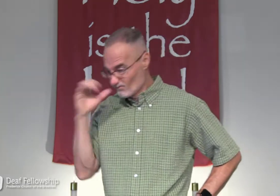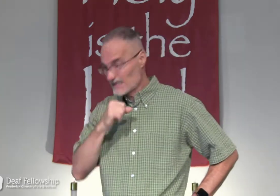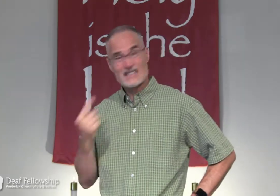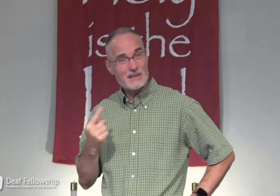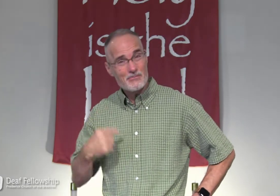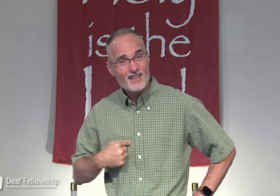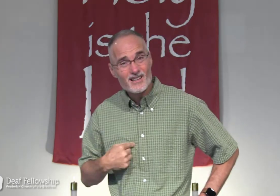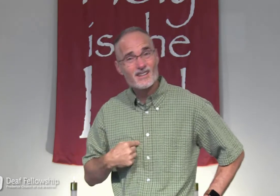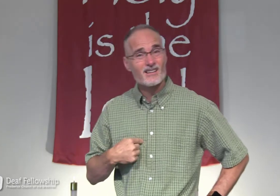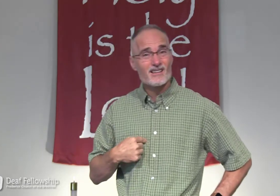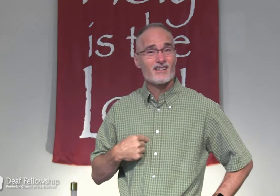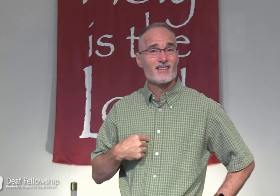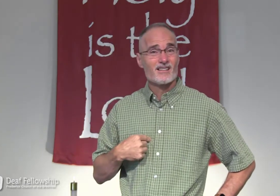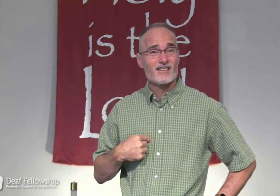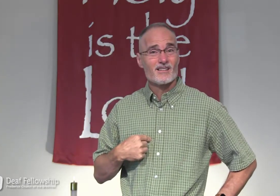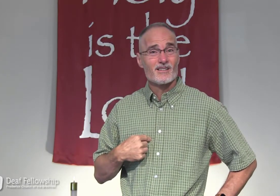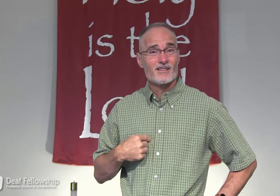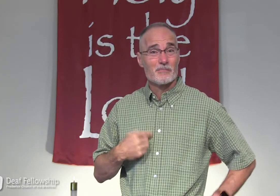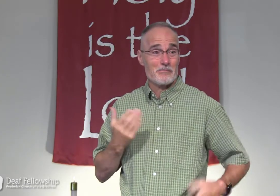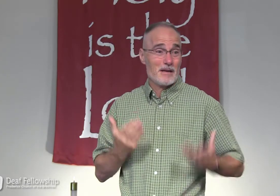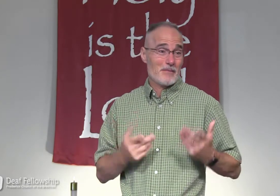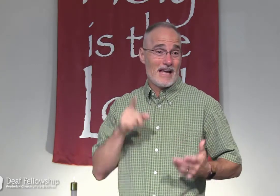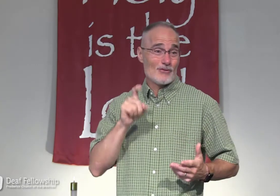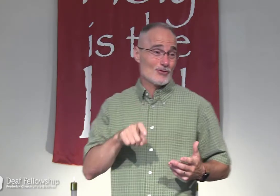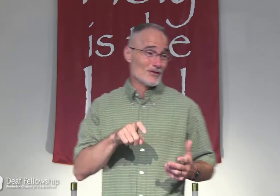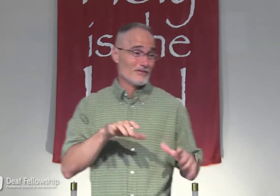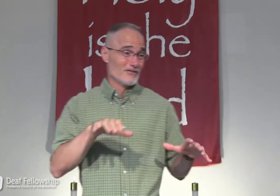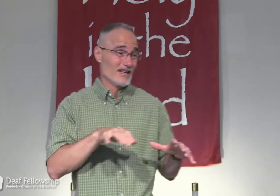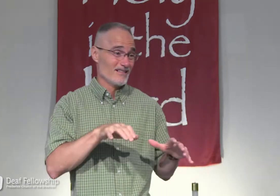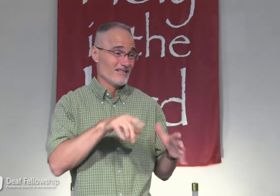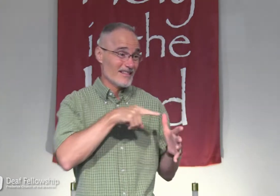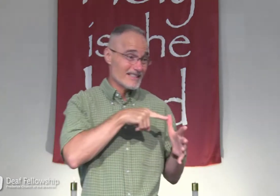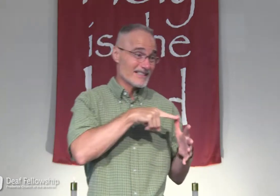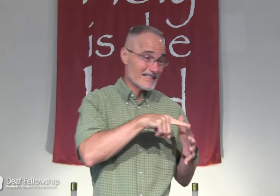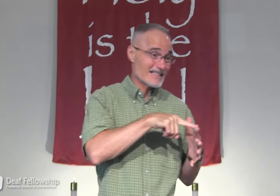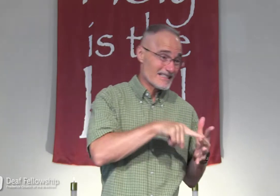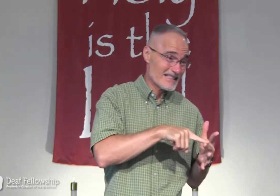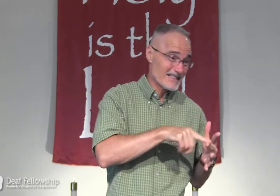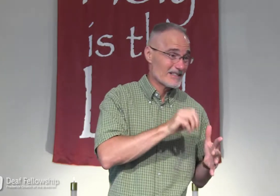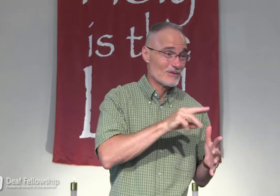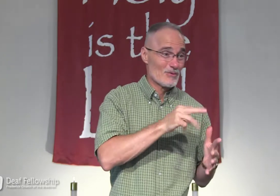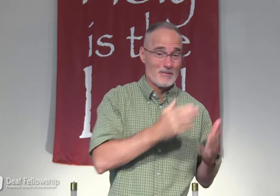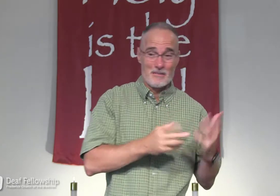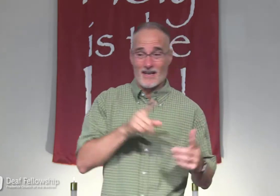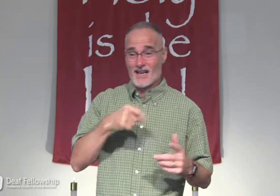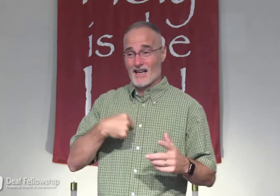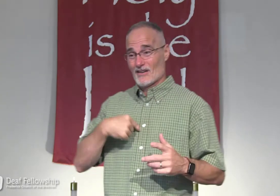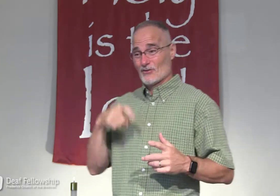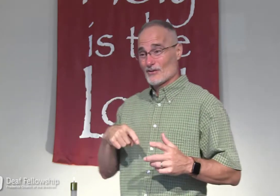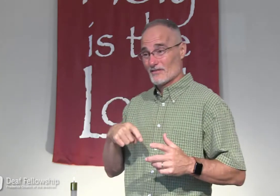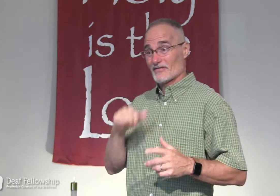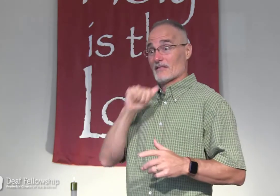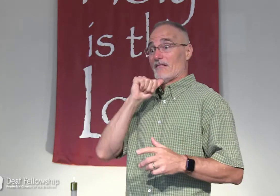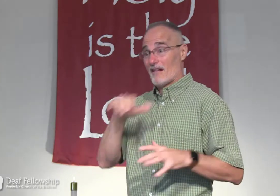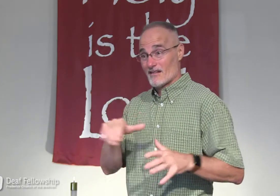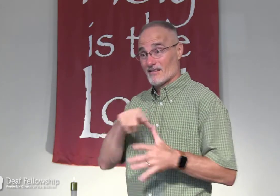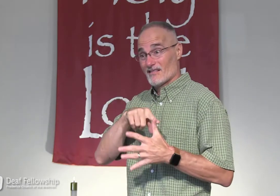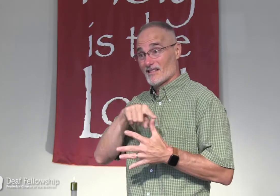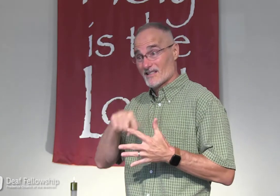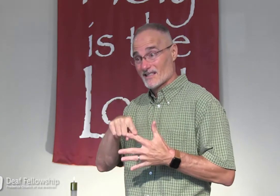it makes us second guess ourselves, right? Did we miss something? Maybe we should have done more.